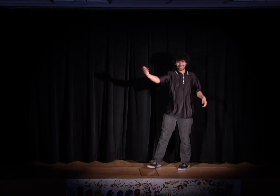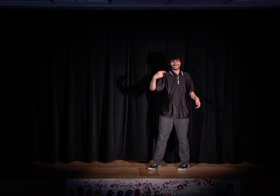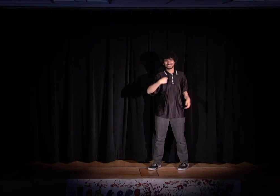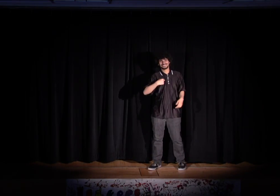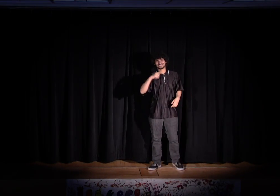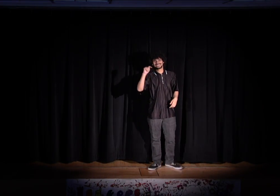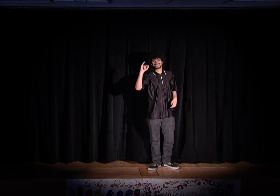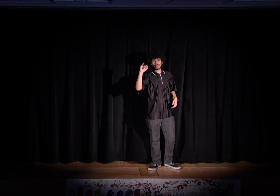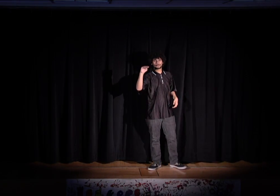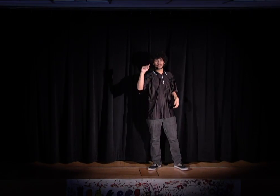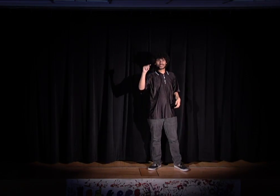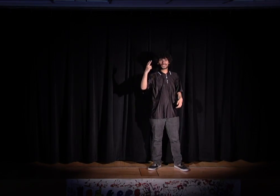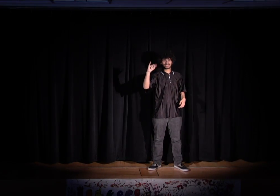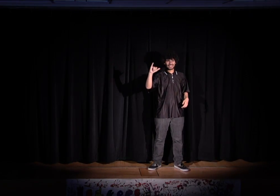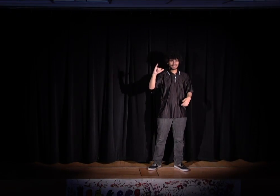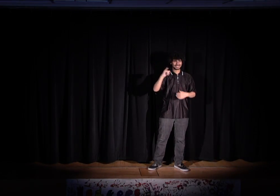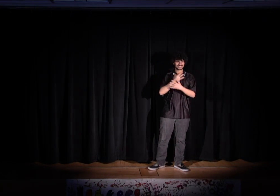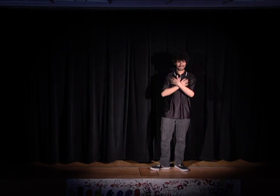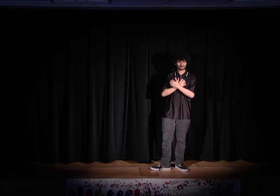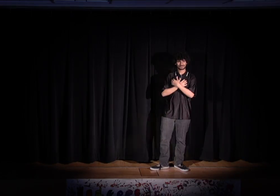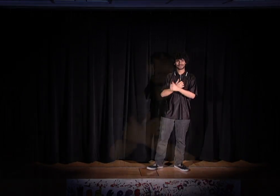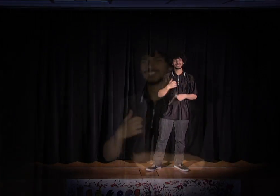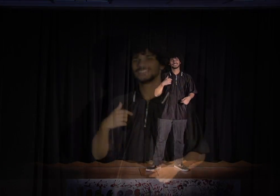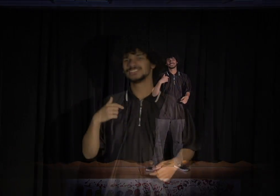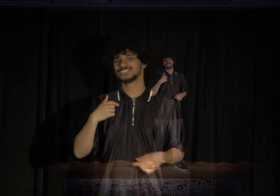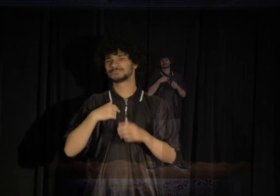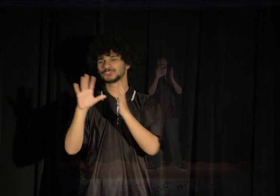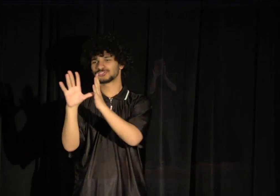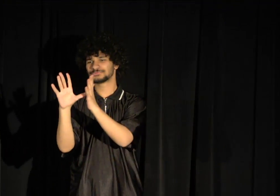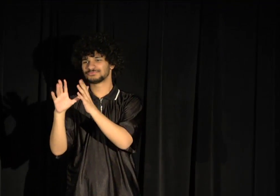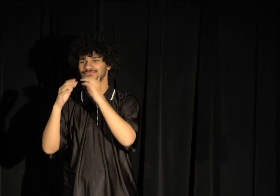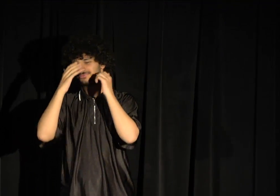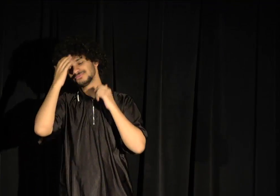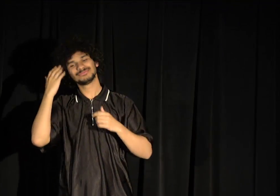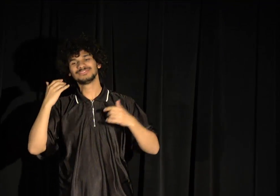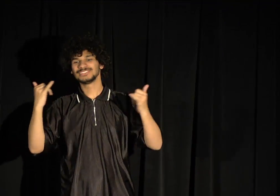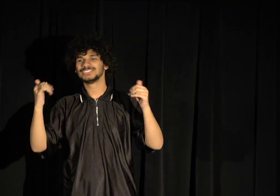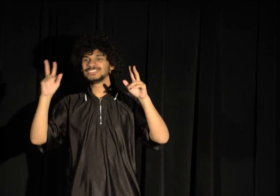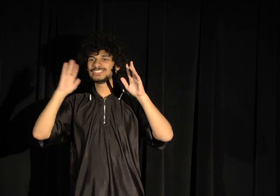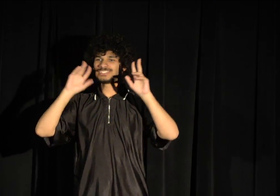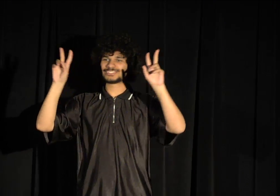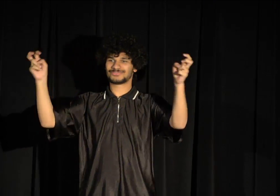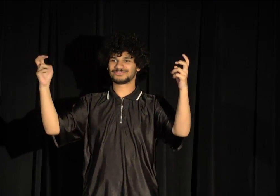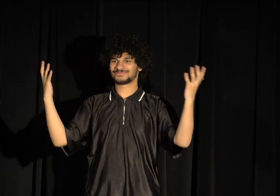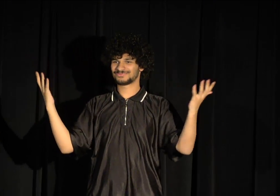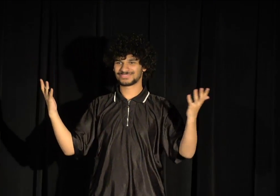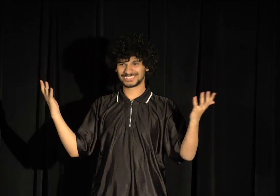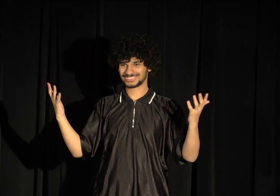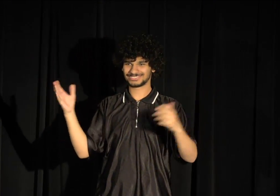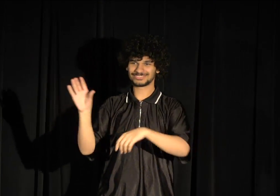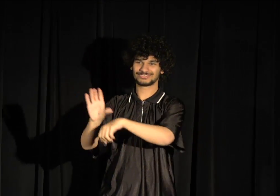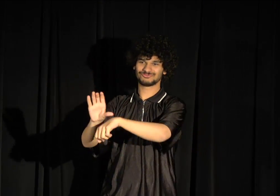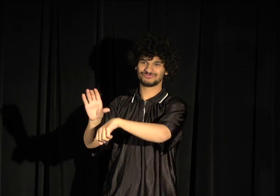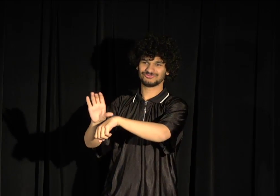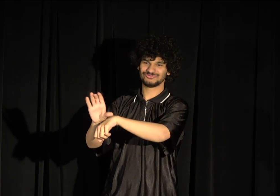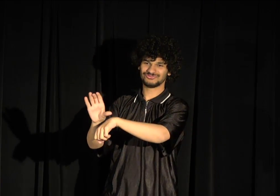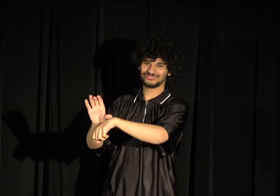Hi, everyone. I'm Timothy. I'm a senior. My title is the